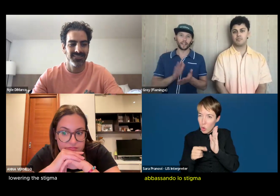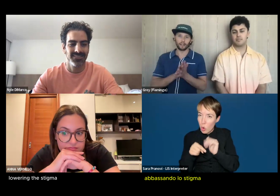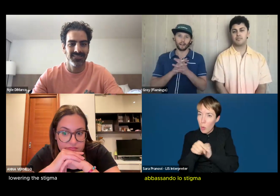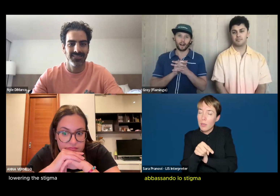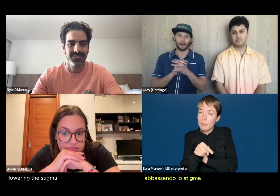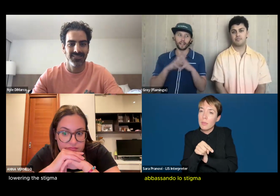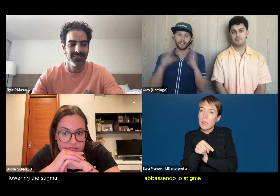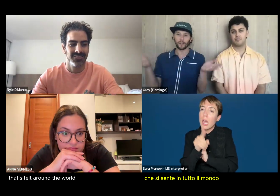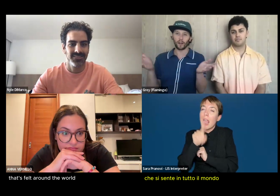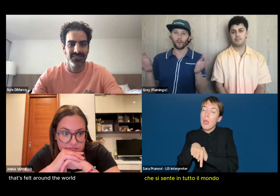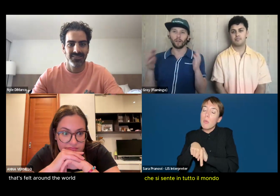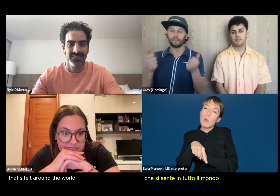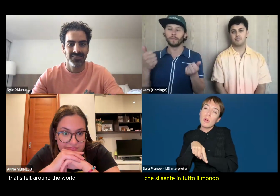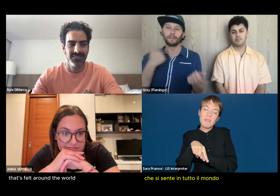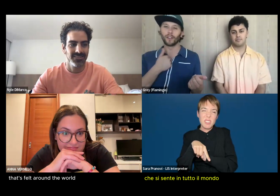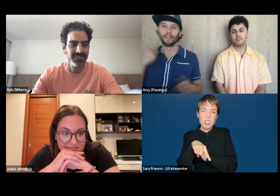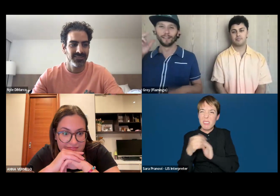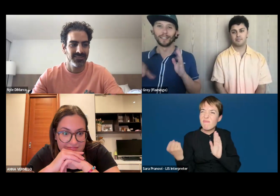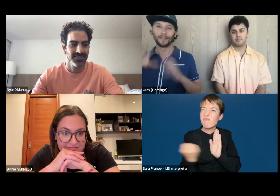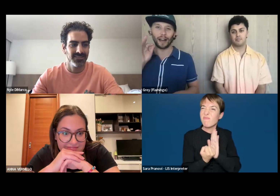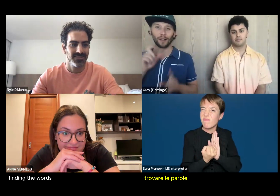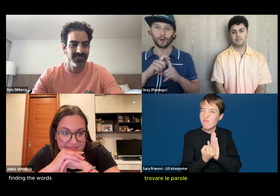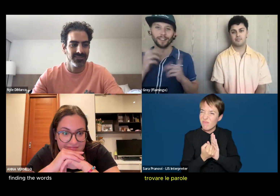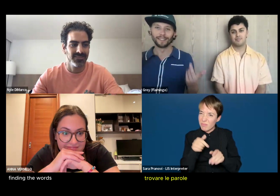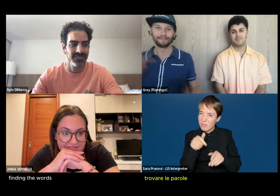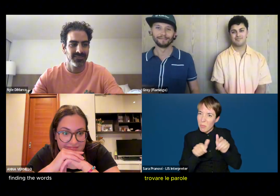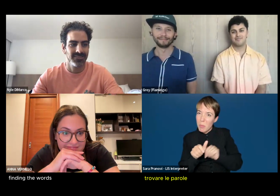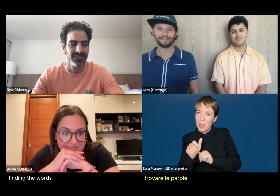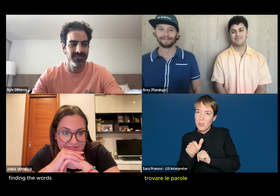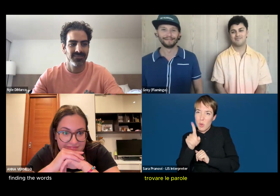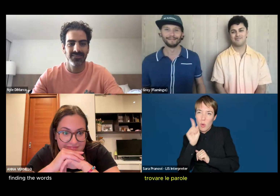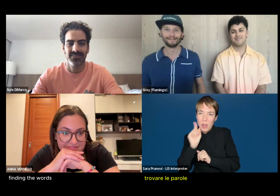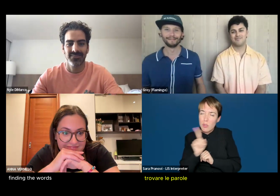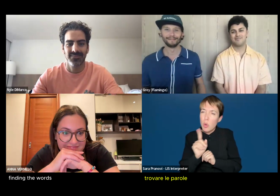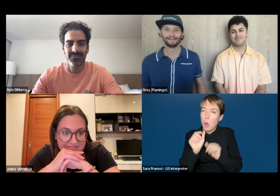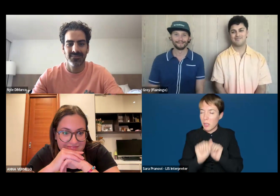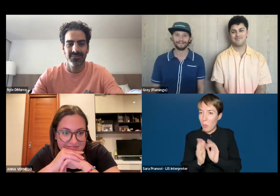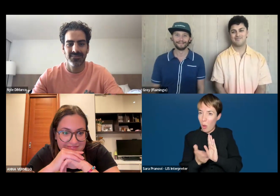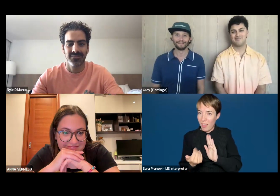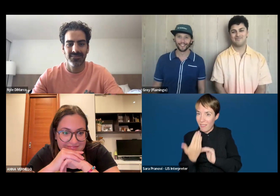lowering the stigma that's felt around the world. Finding the words.